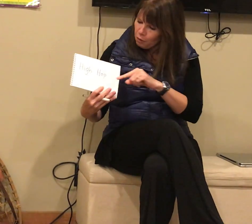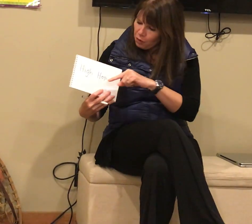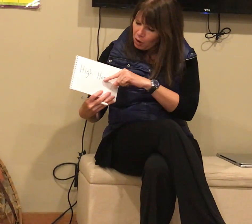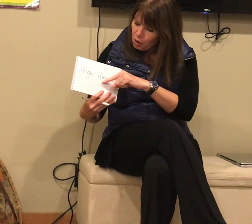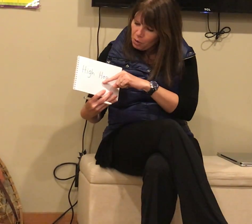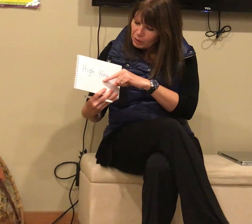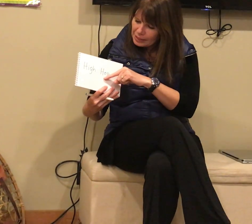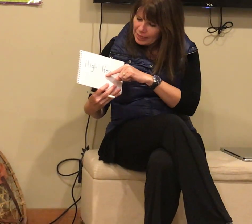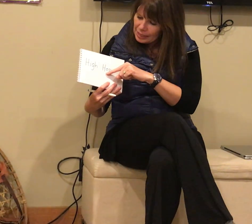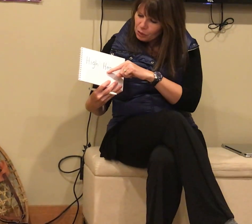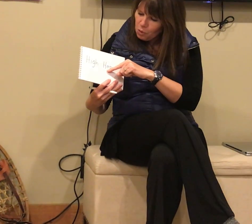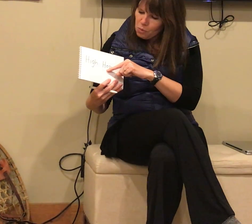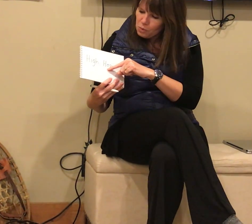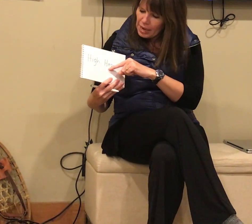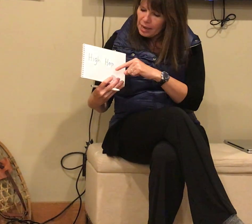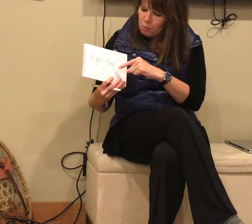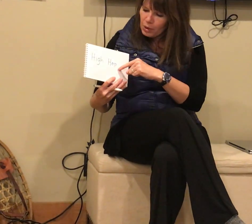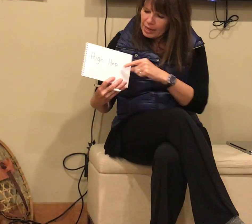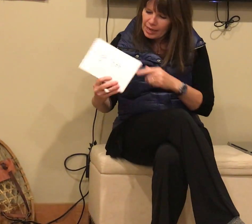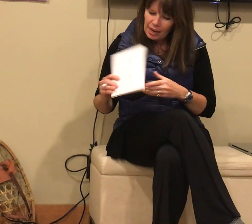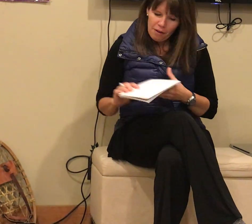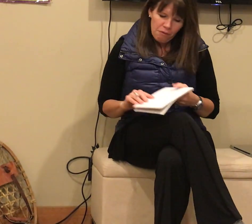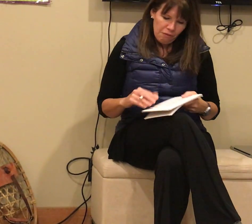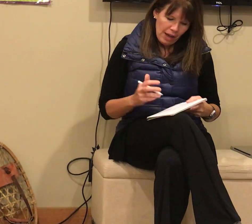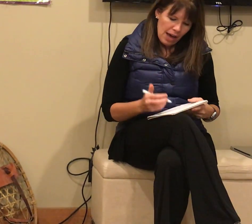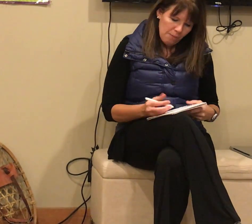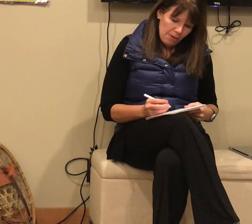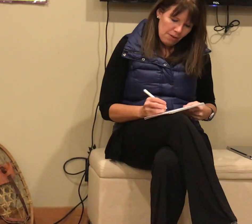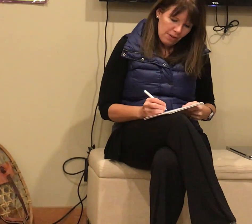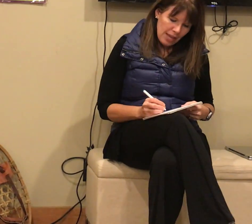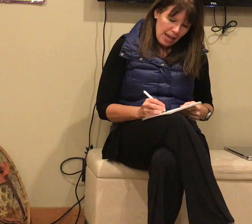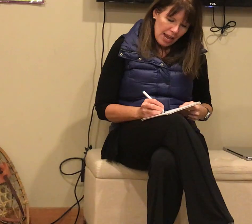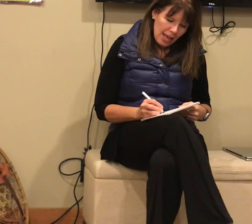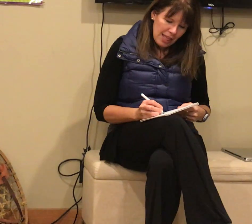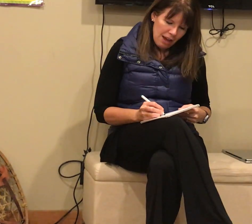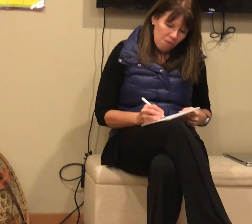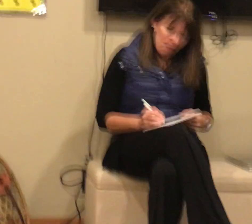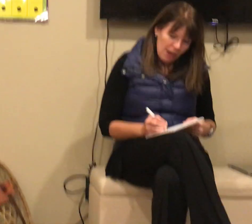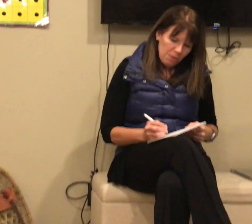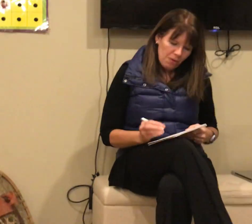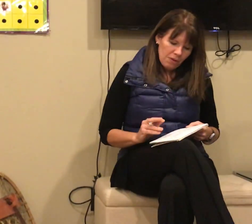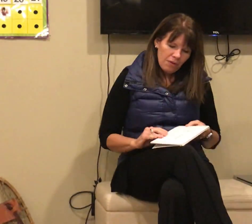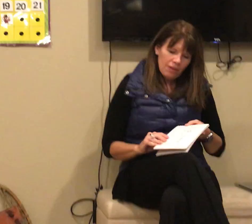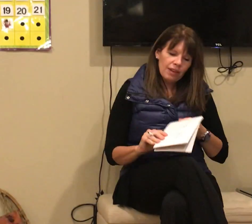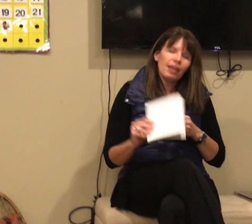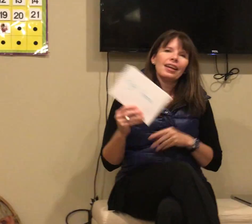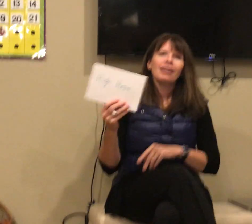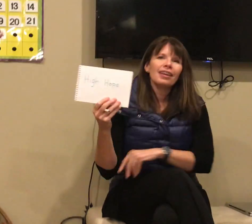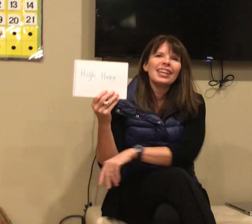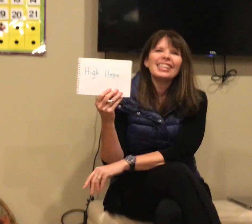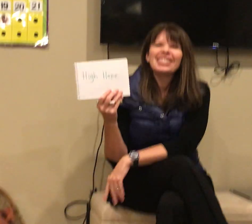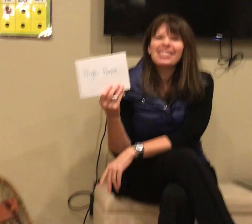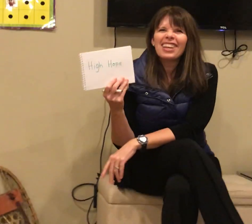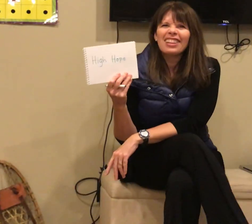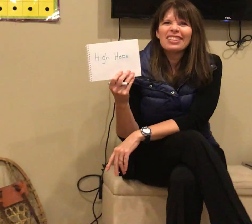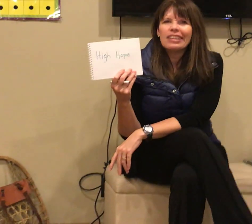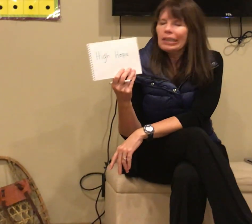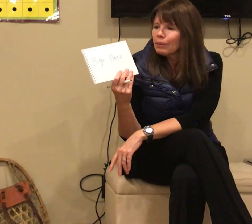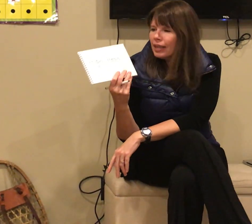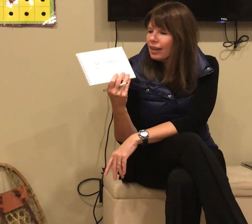the O to say its own name, we need a vowel. And that vowel is a silent E. We can't hear